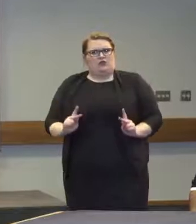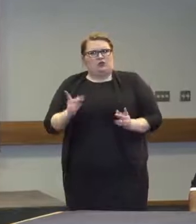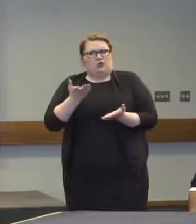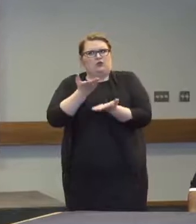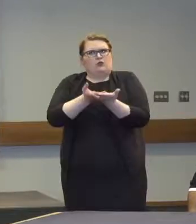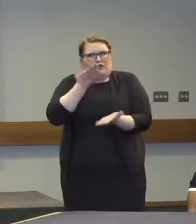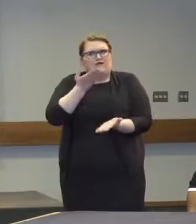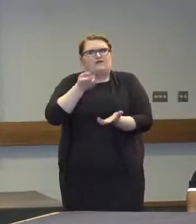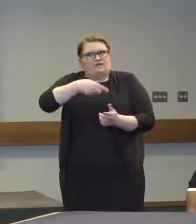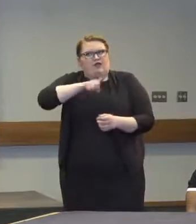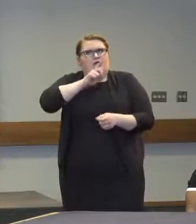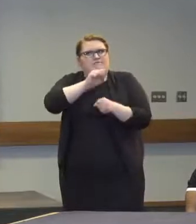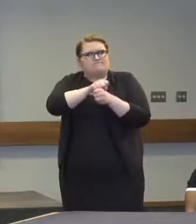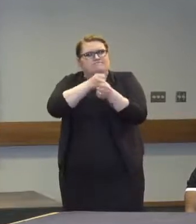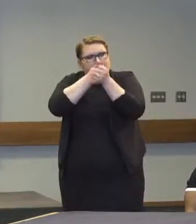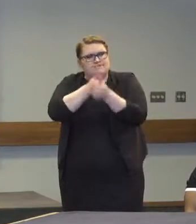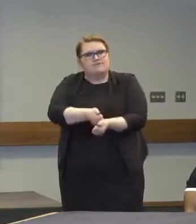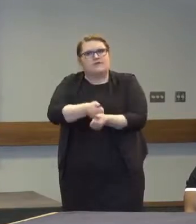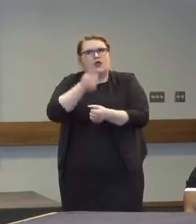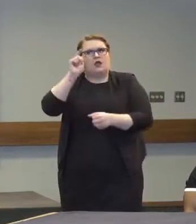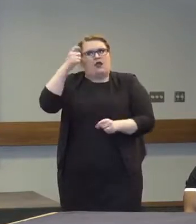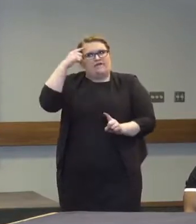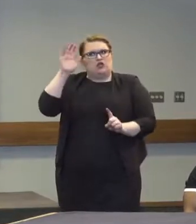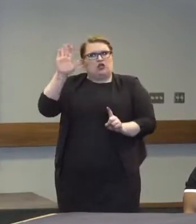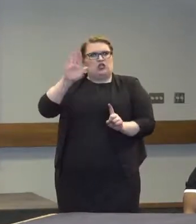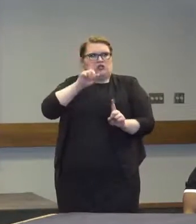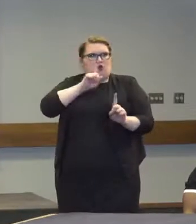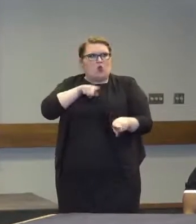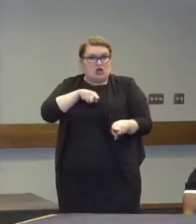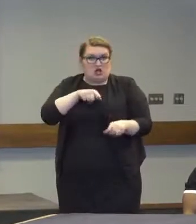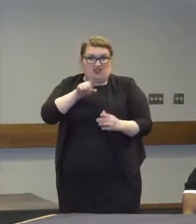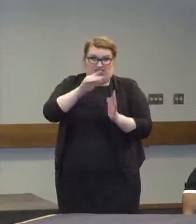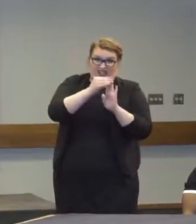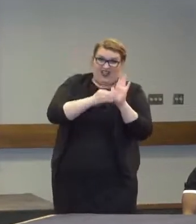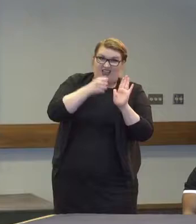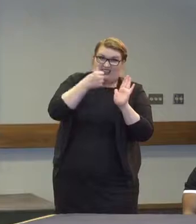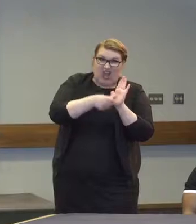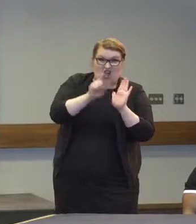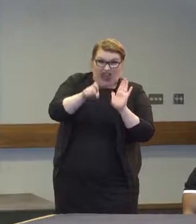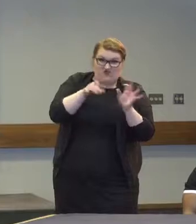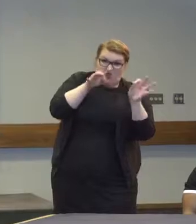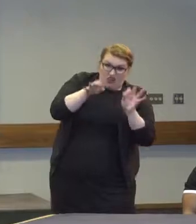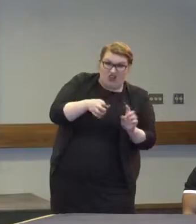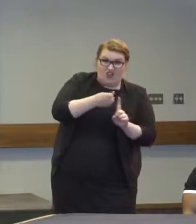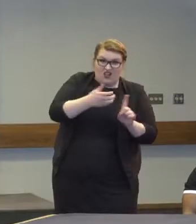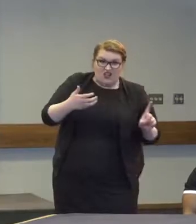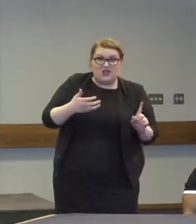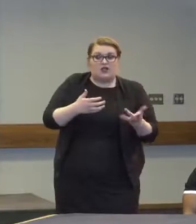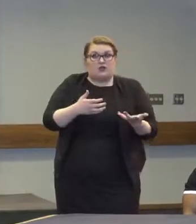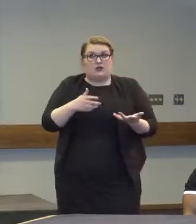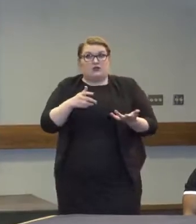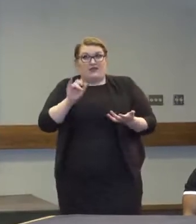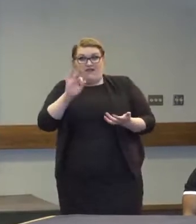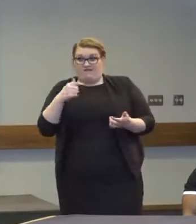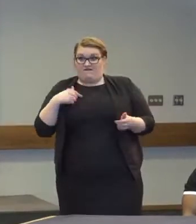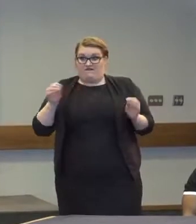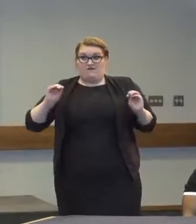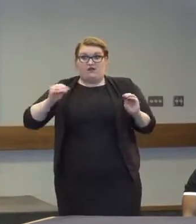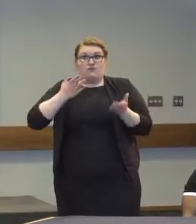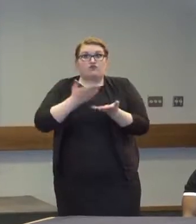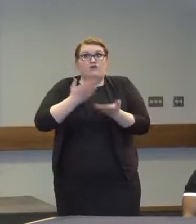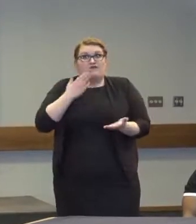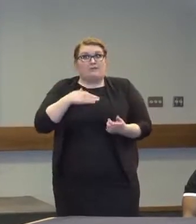in compliance with the governor's order? Does the letter need to address this? Should I be worried if I don't have proof of